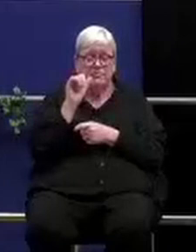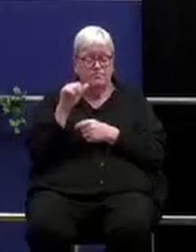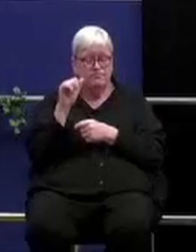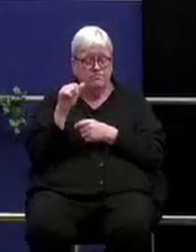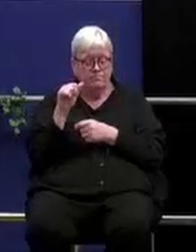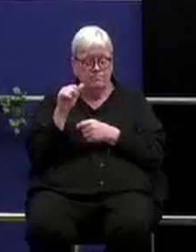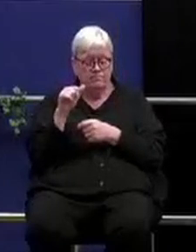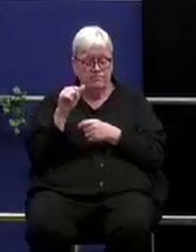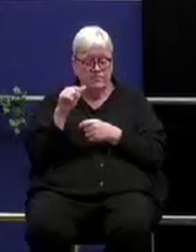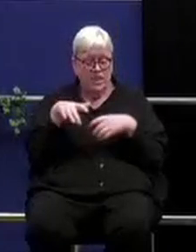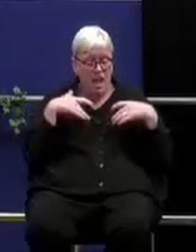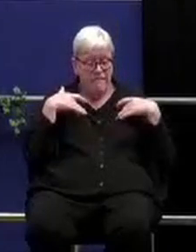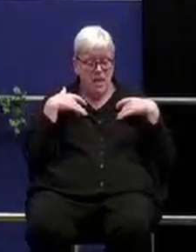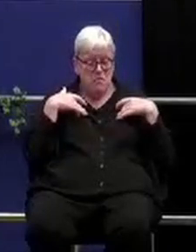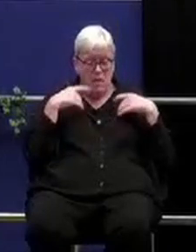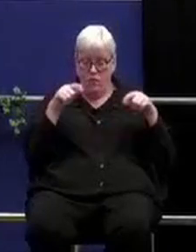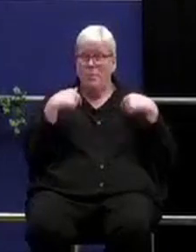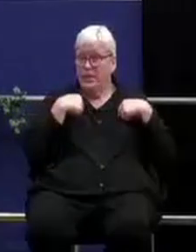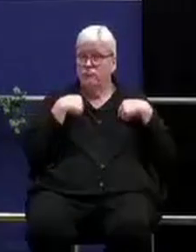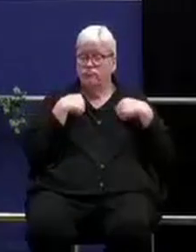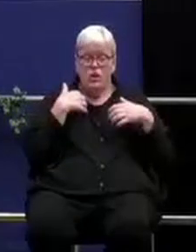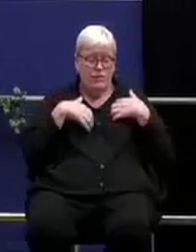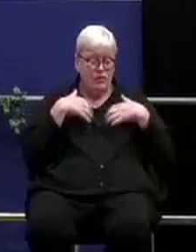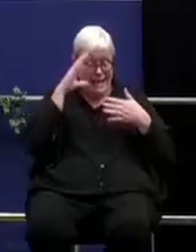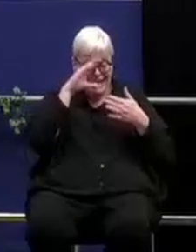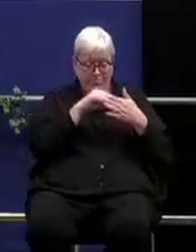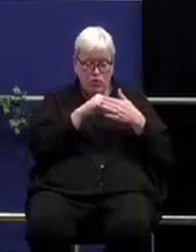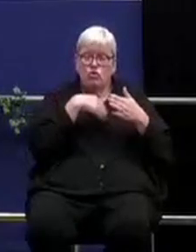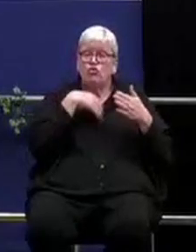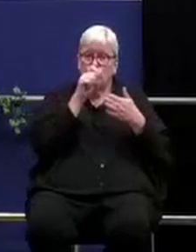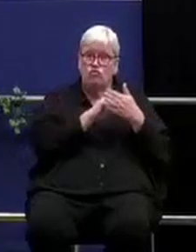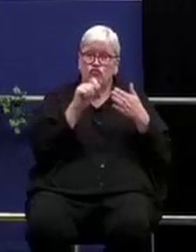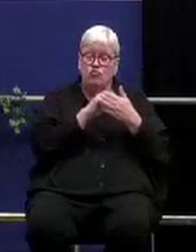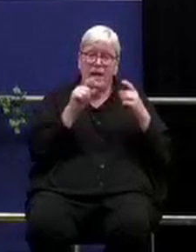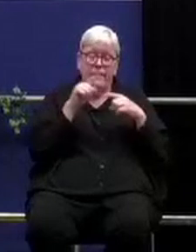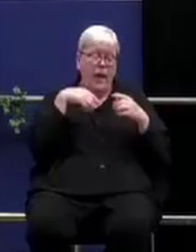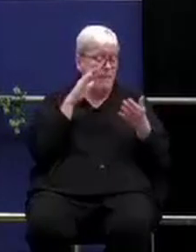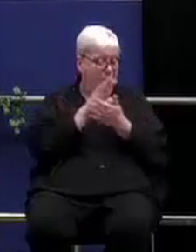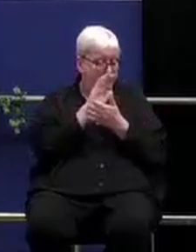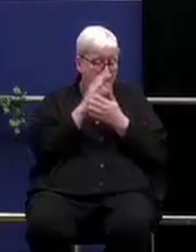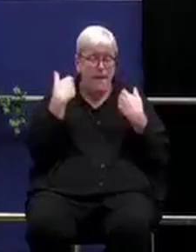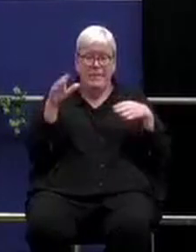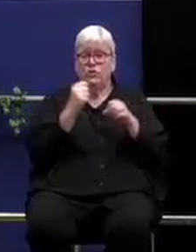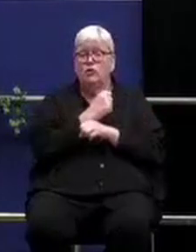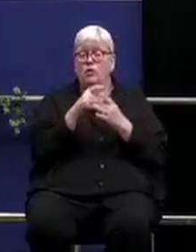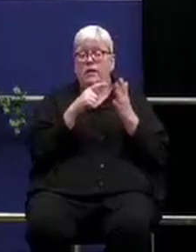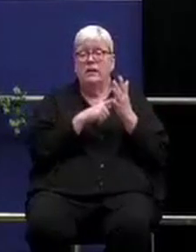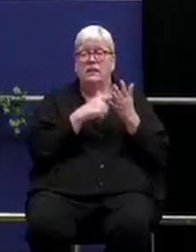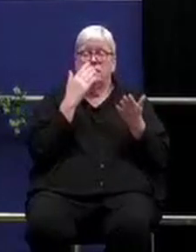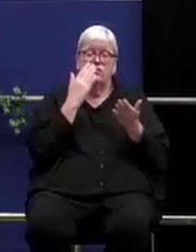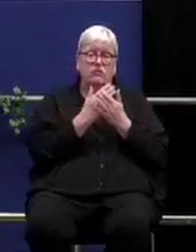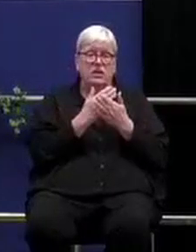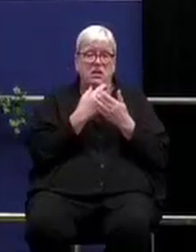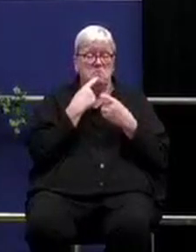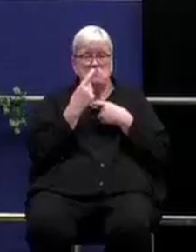But I came away being like, that was, for me, it was an interesting experience to write. I'm glad that I did it. And again, I think it was just purely dictated by the